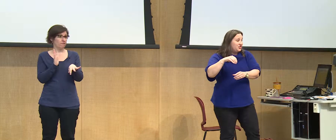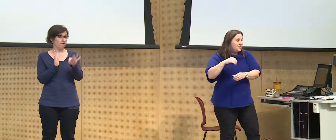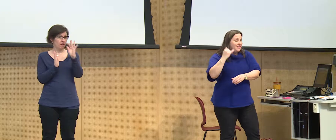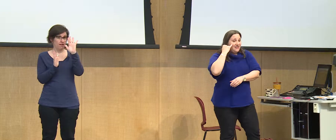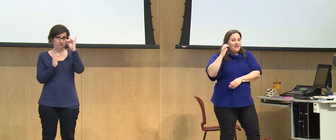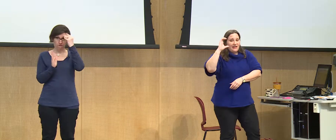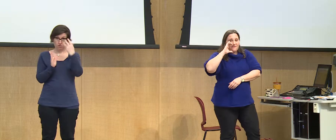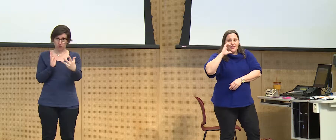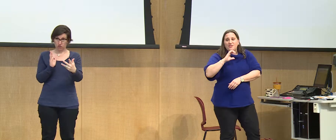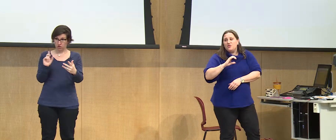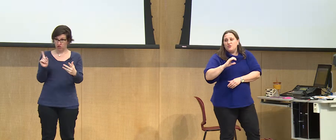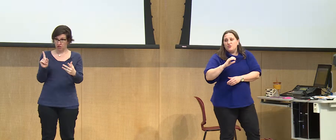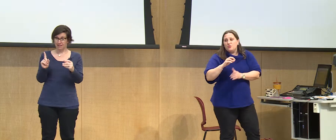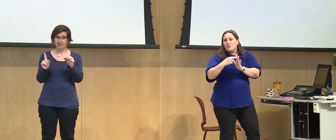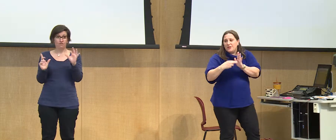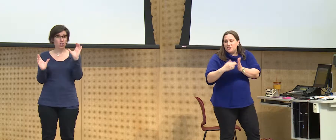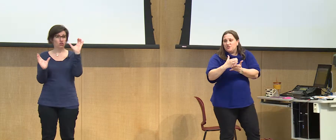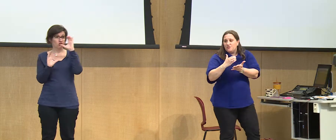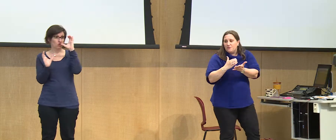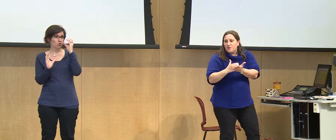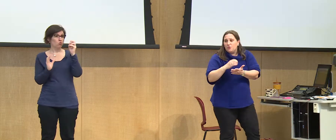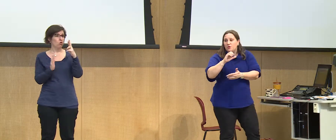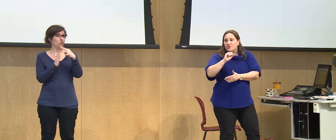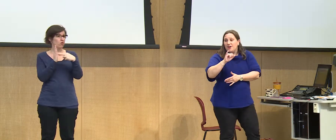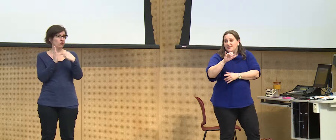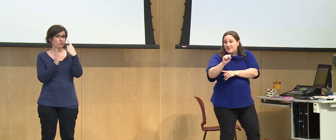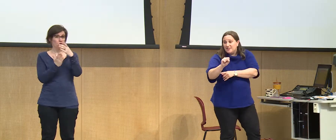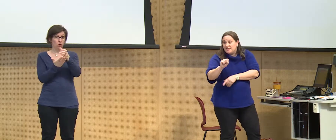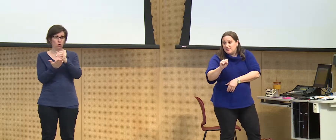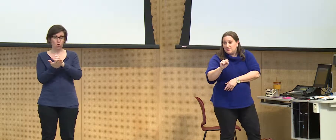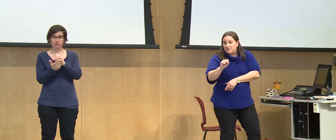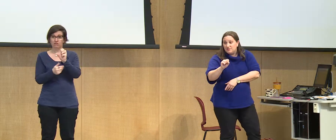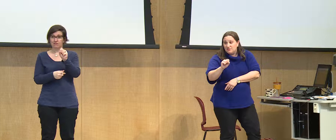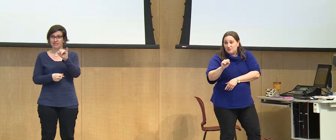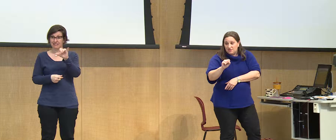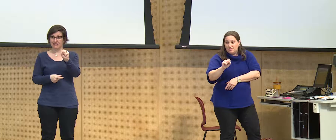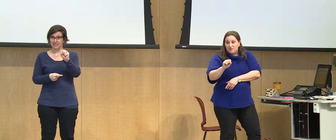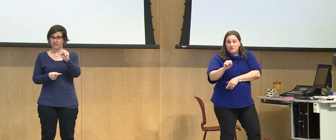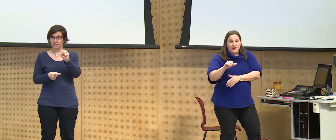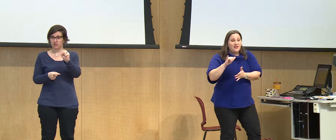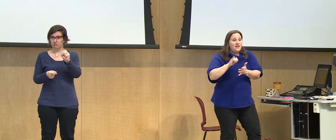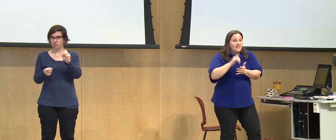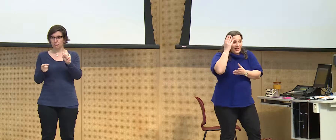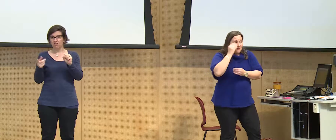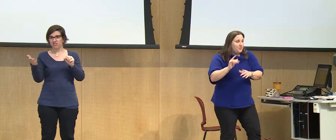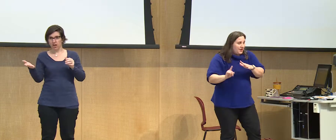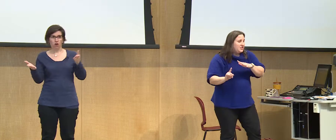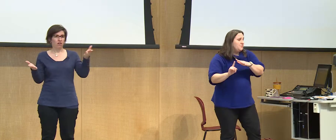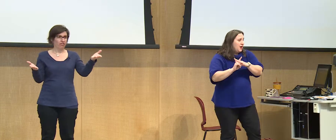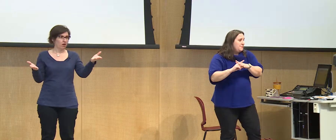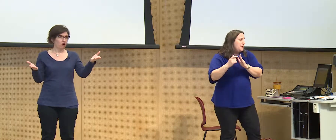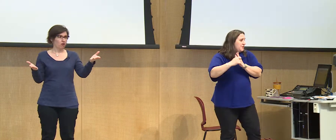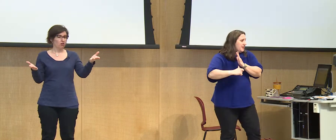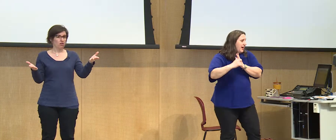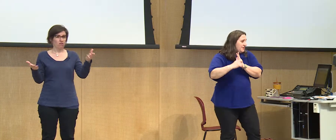information if they search or register for the course on SIS, right? That information pops up in the